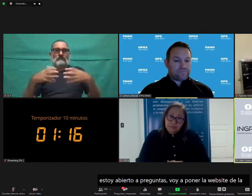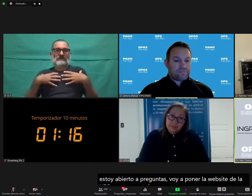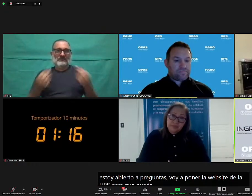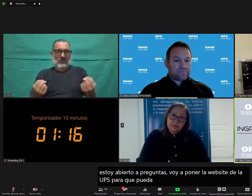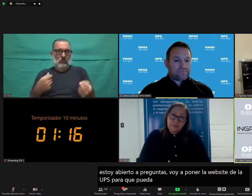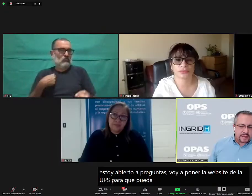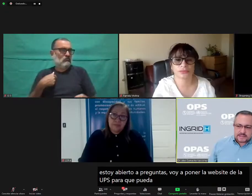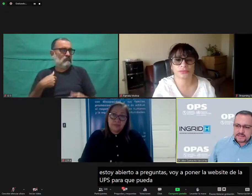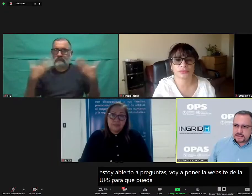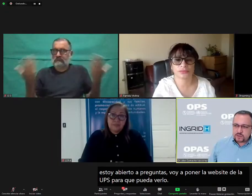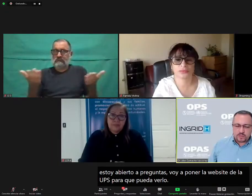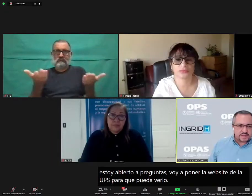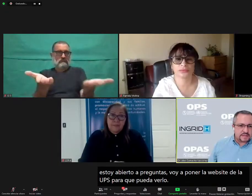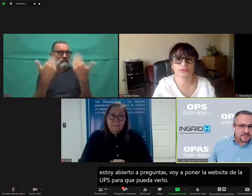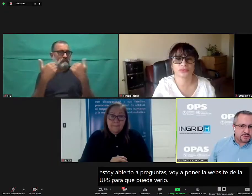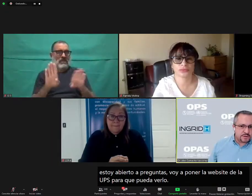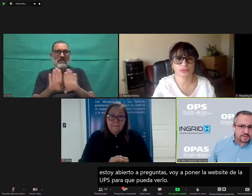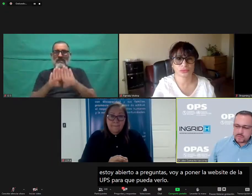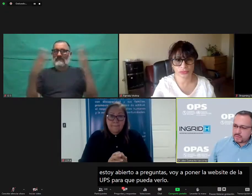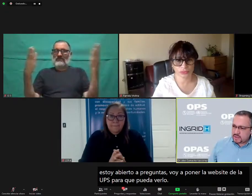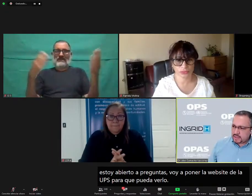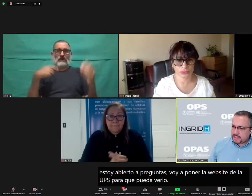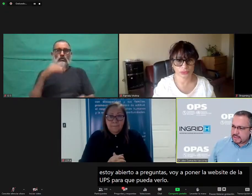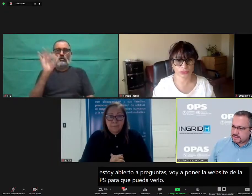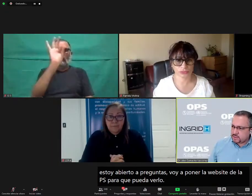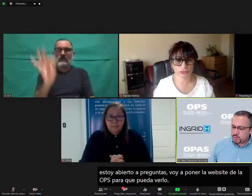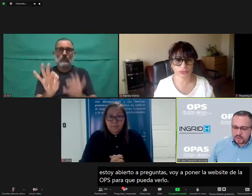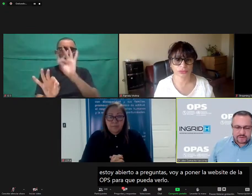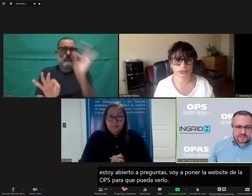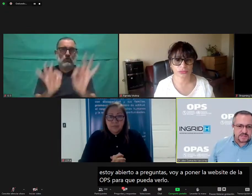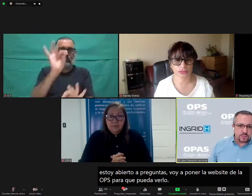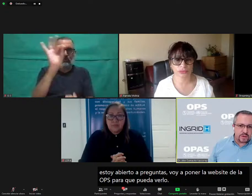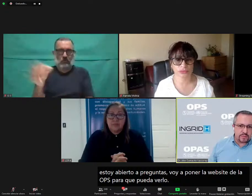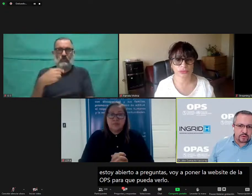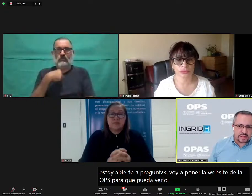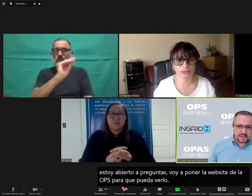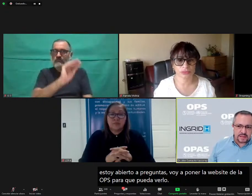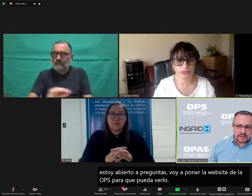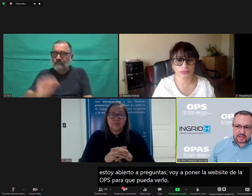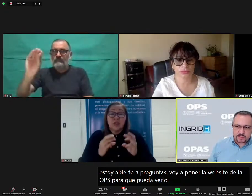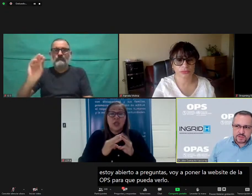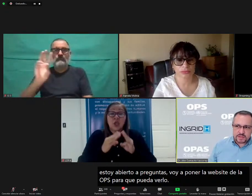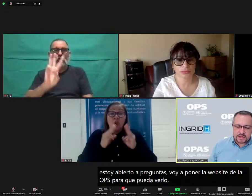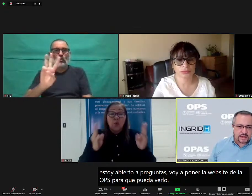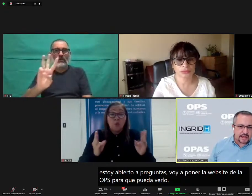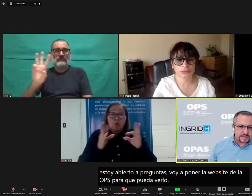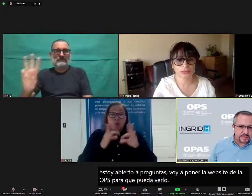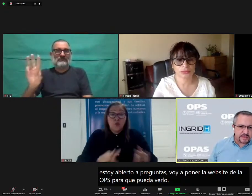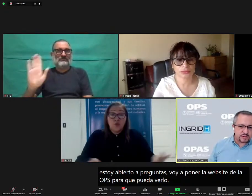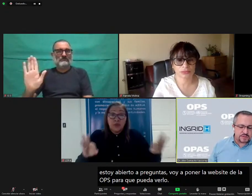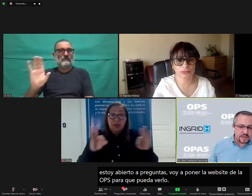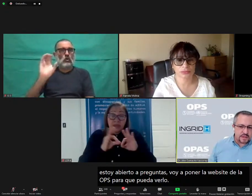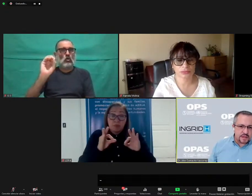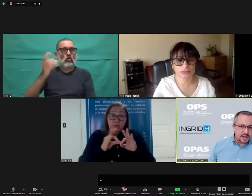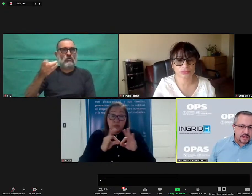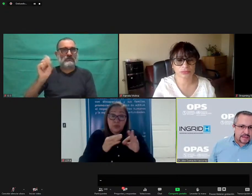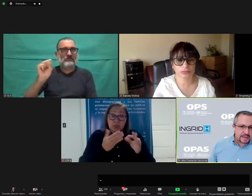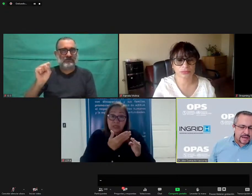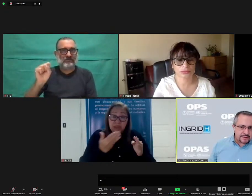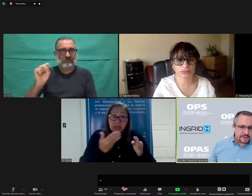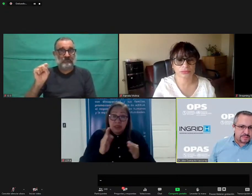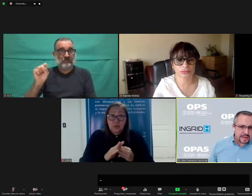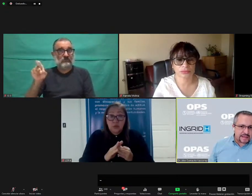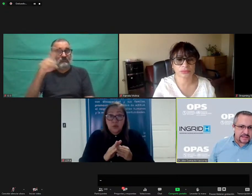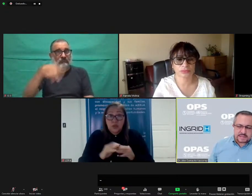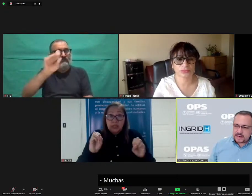gracias anthony excellent thank you anthony that was a great presentation emphasizing strongly on